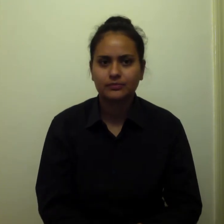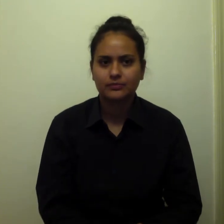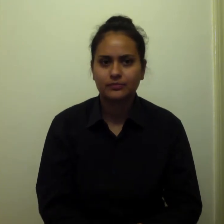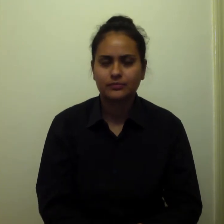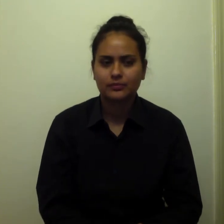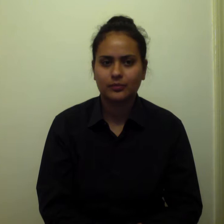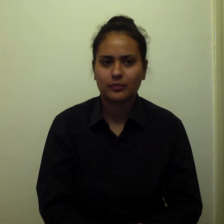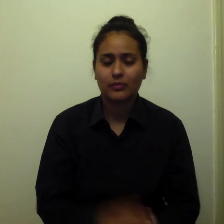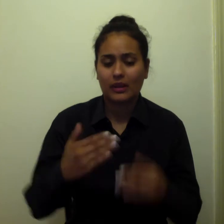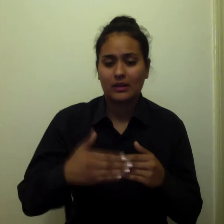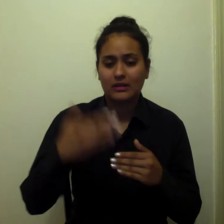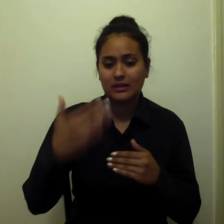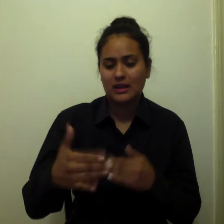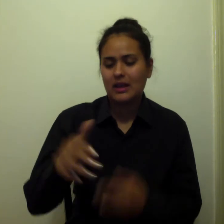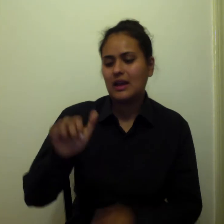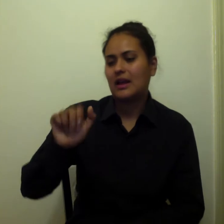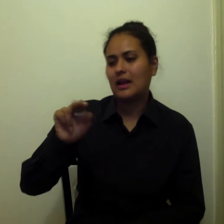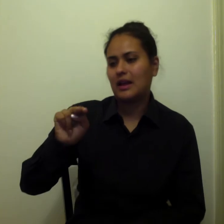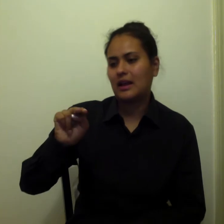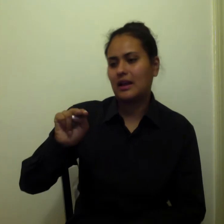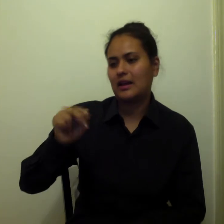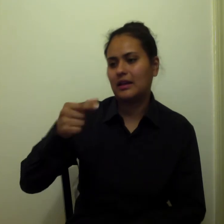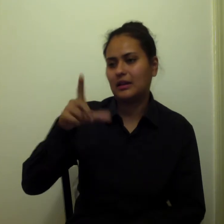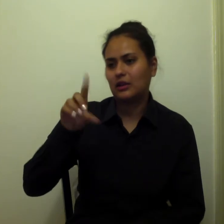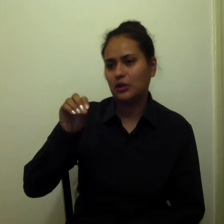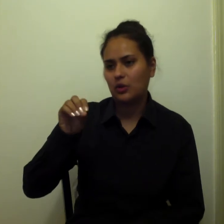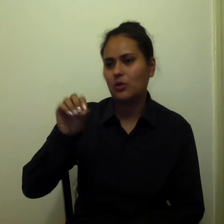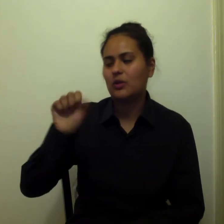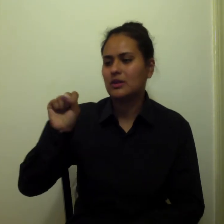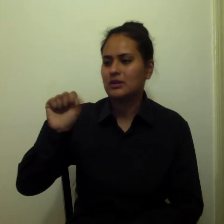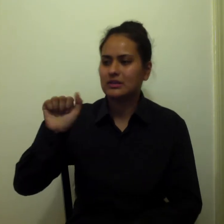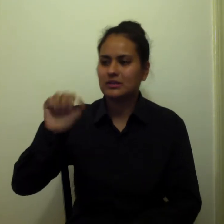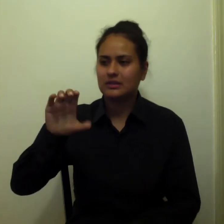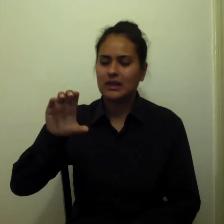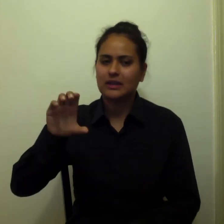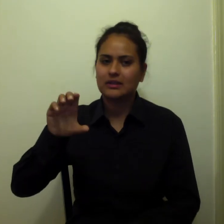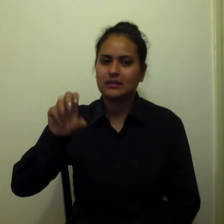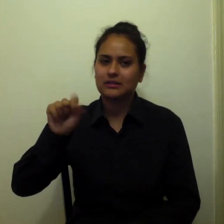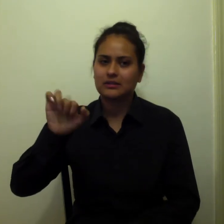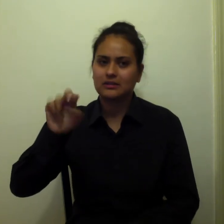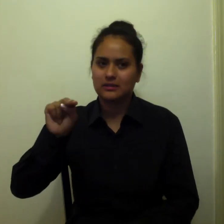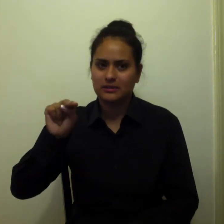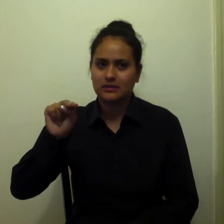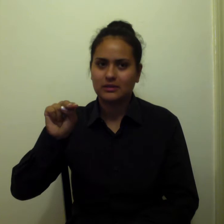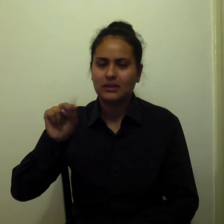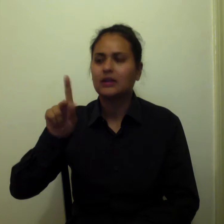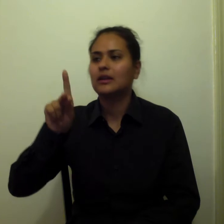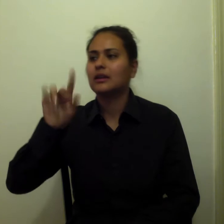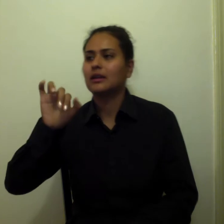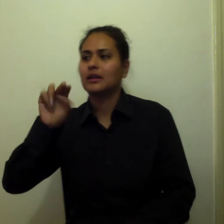out what was going on in Britain, the end of Roman Britain, the Anglo-Saxon invasions and the early kingdoms, and a bit about the Celts as